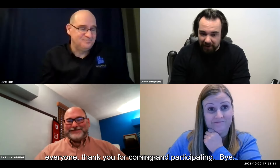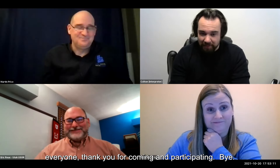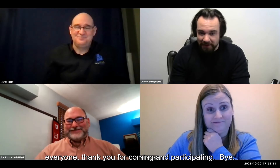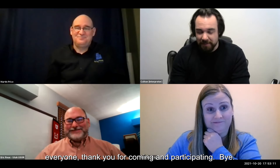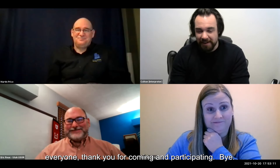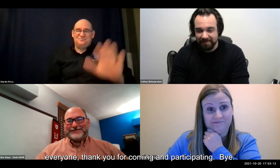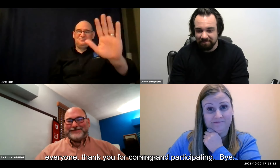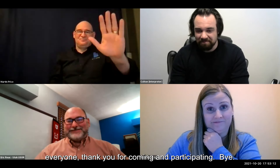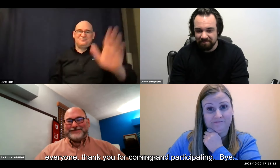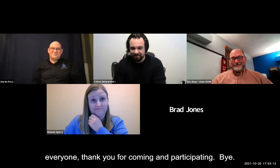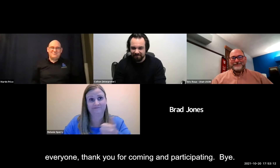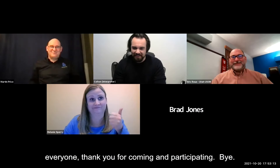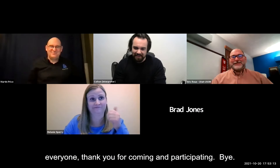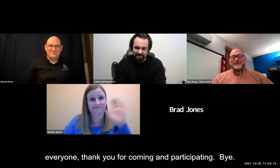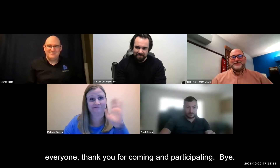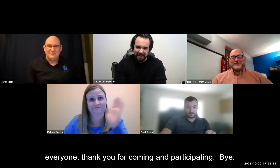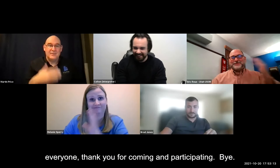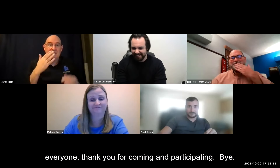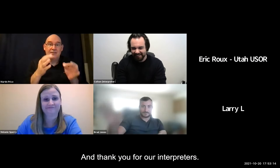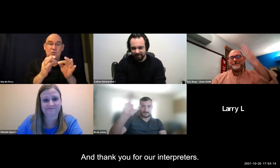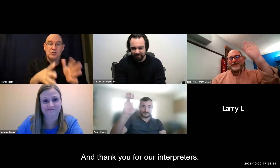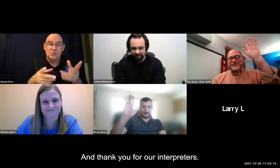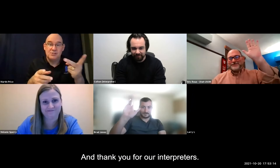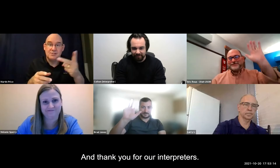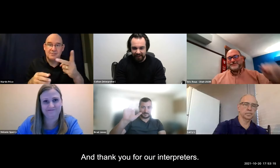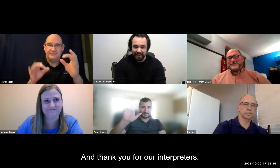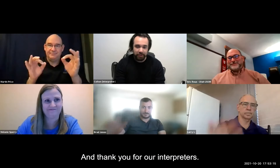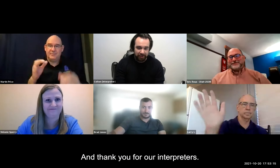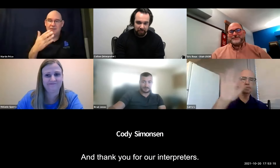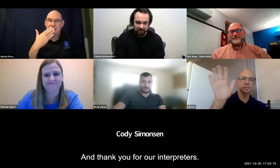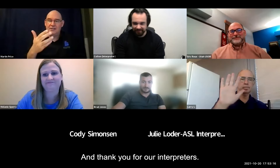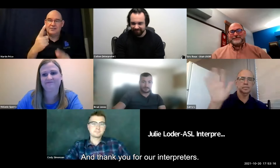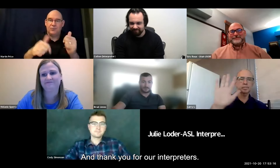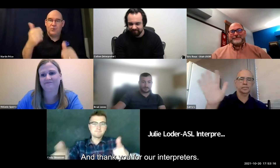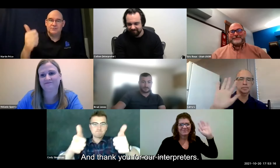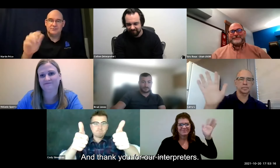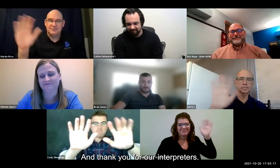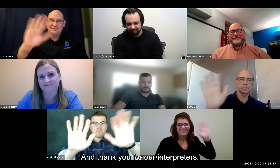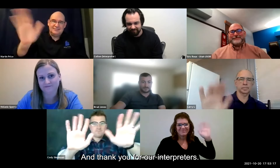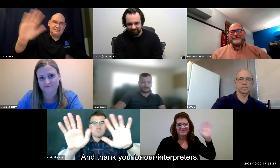for coming and participating. Bye. And thanks to our interpreters.